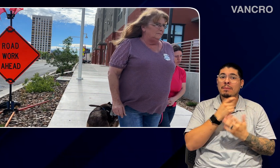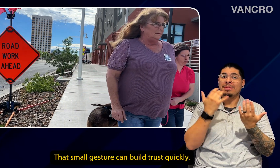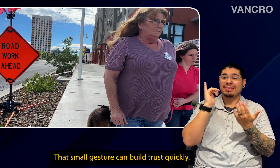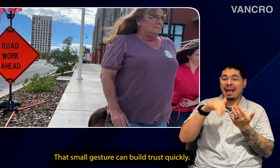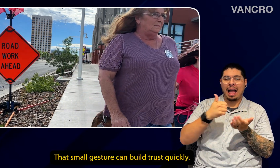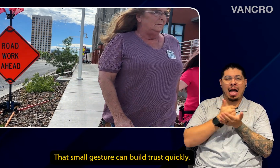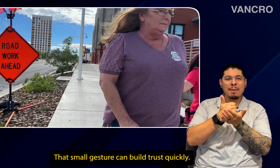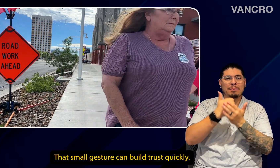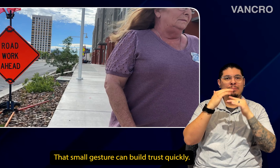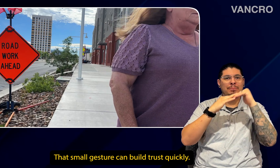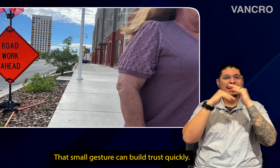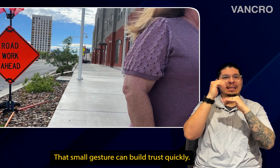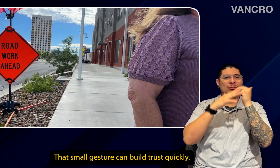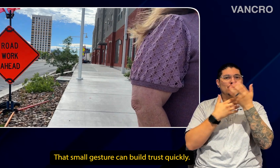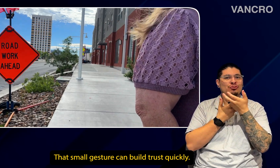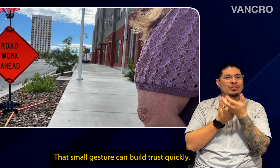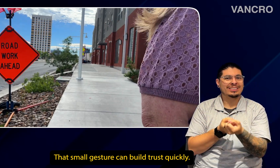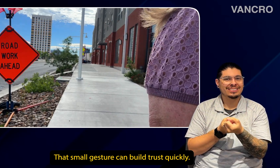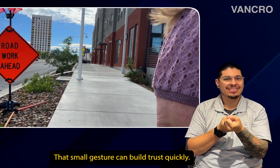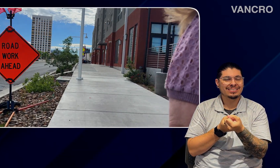That small gesture can build trust quickly.